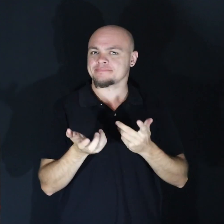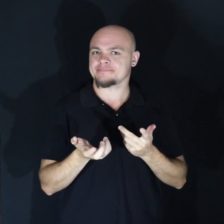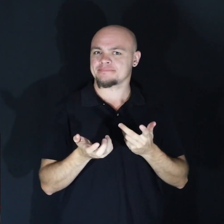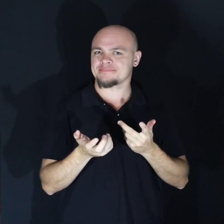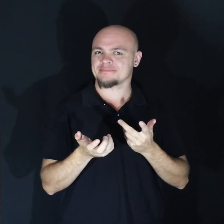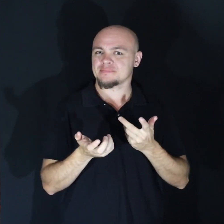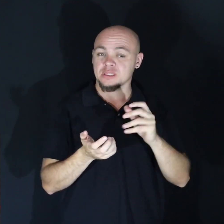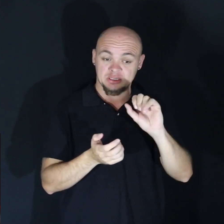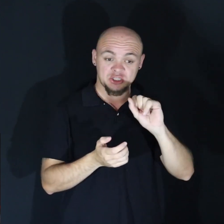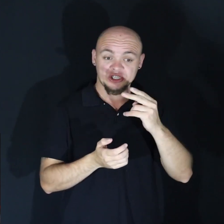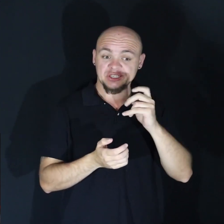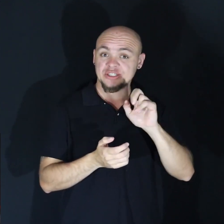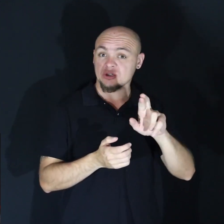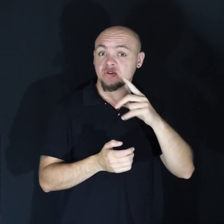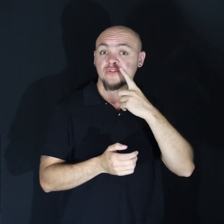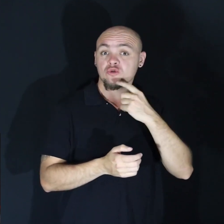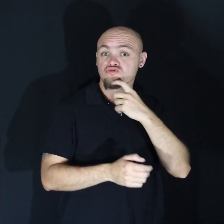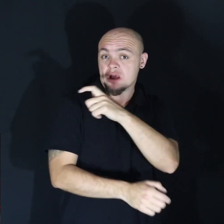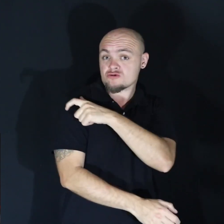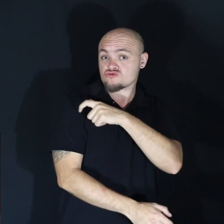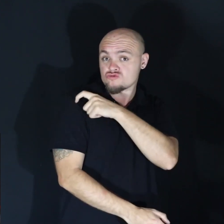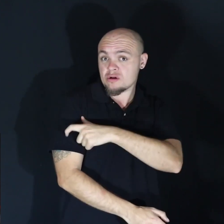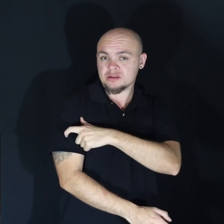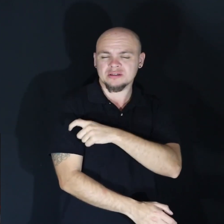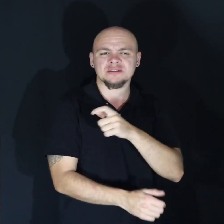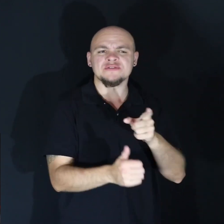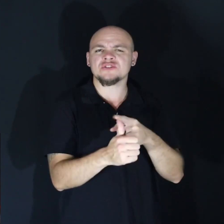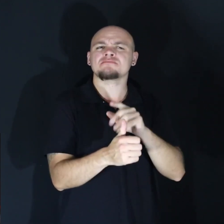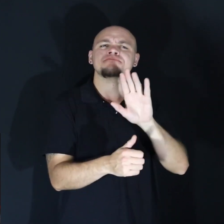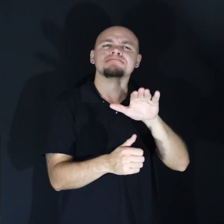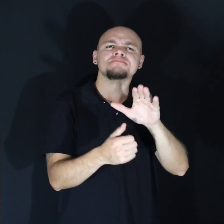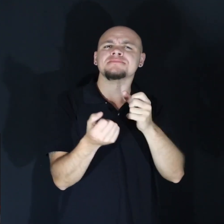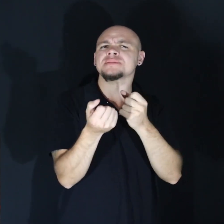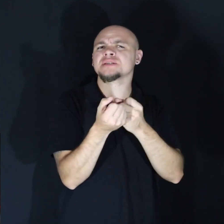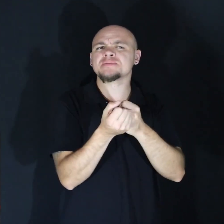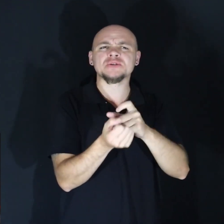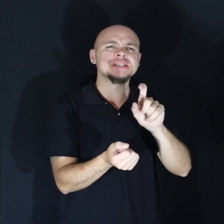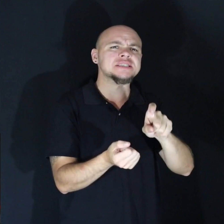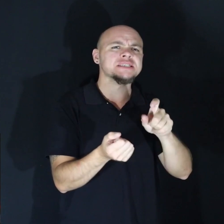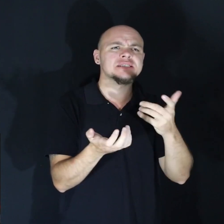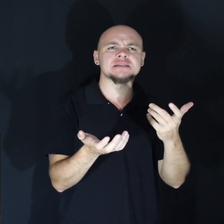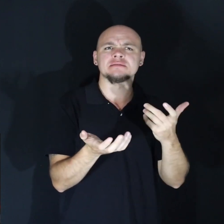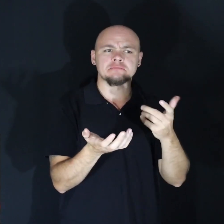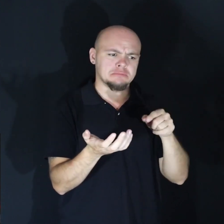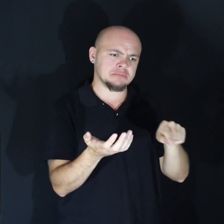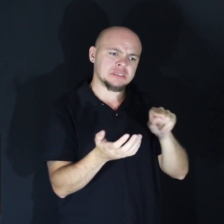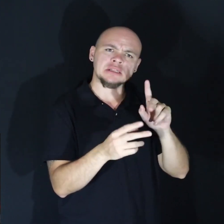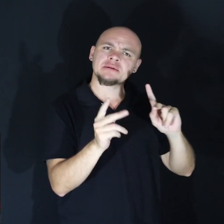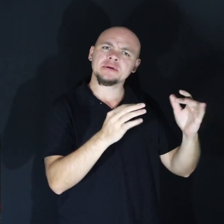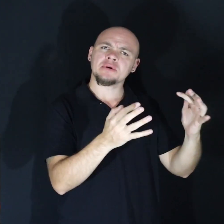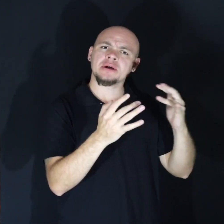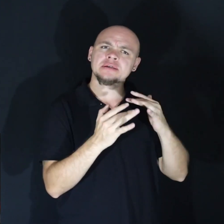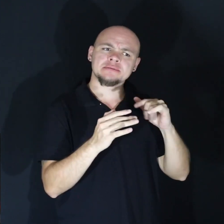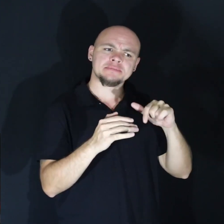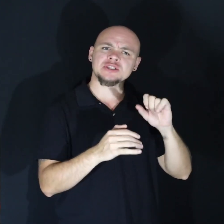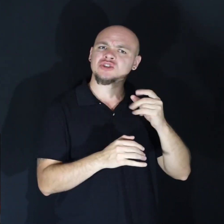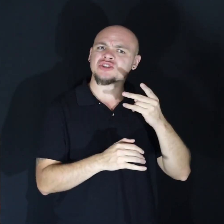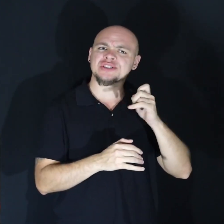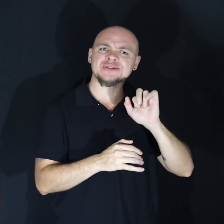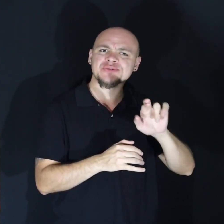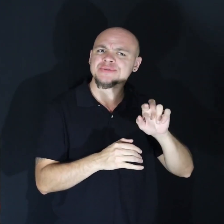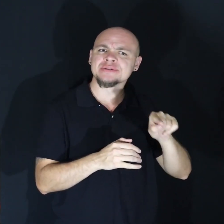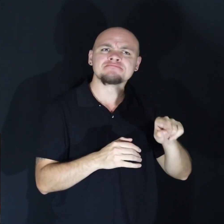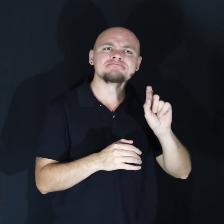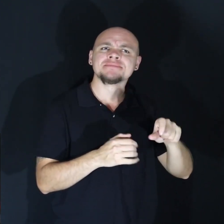running a shelter for the Red Cross, the first question I ask is what support is needed for the people coming into my shelter, for the community coming into my